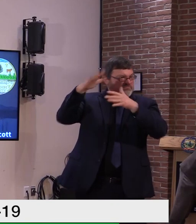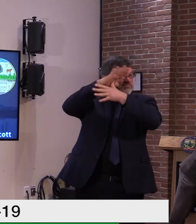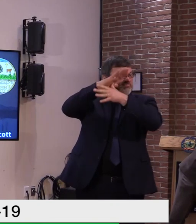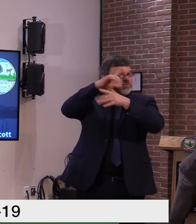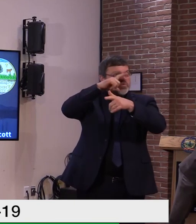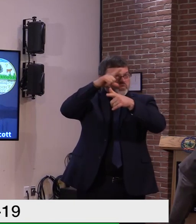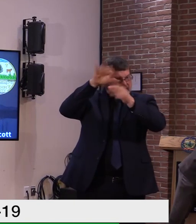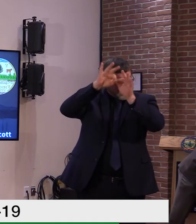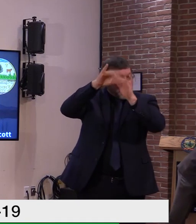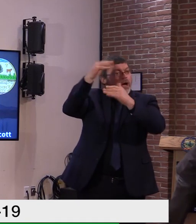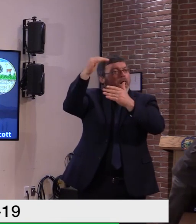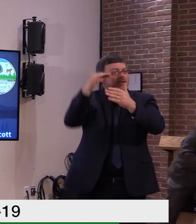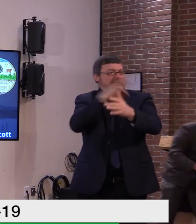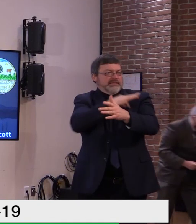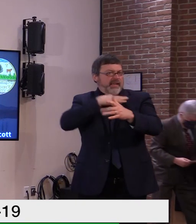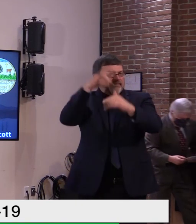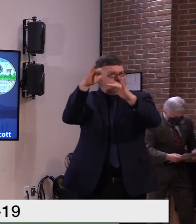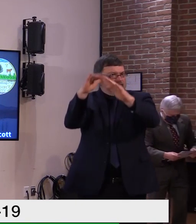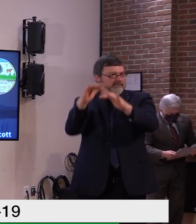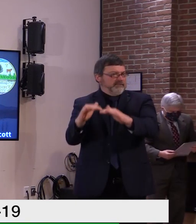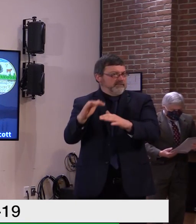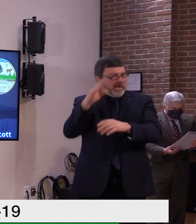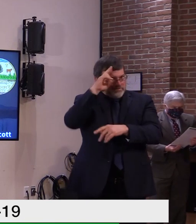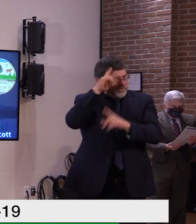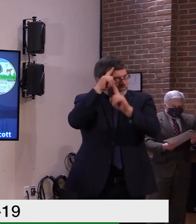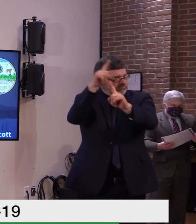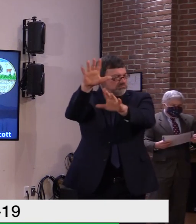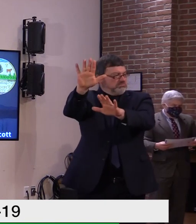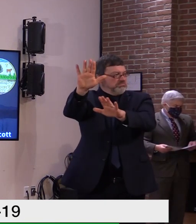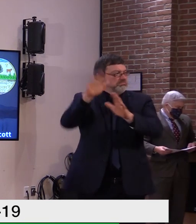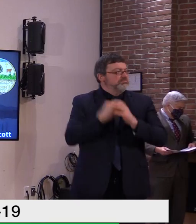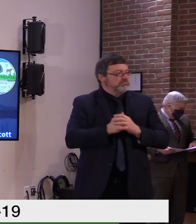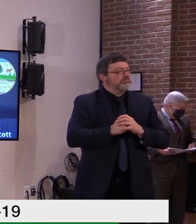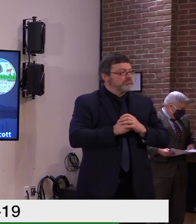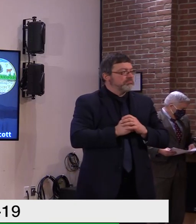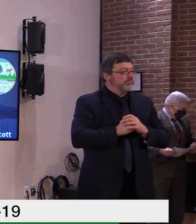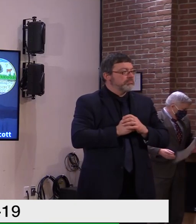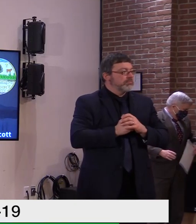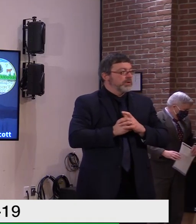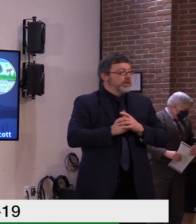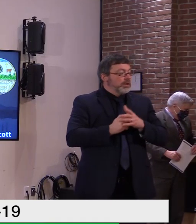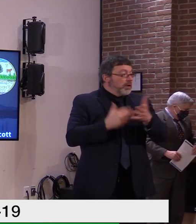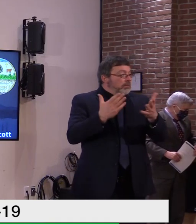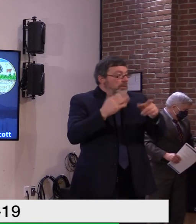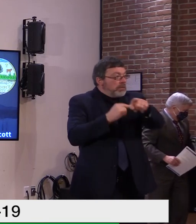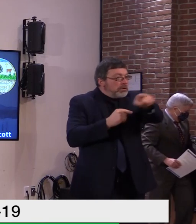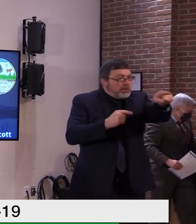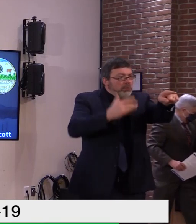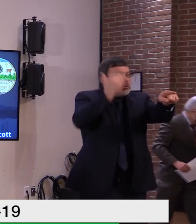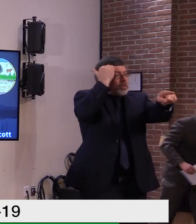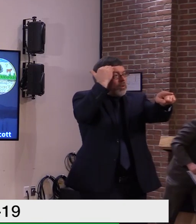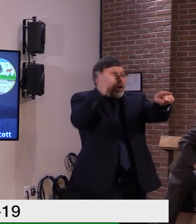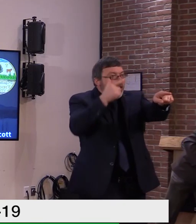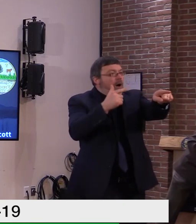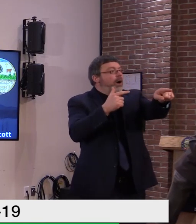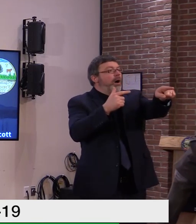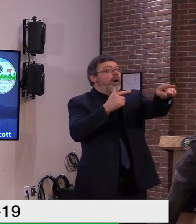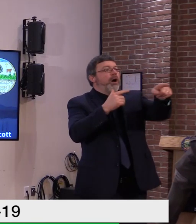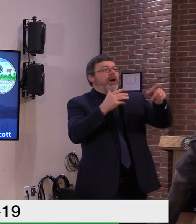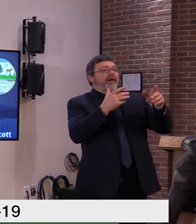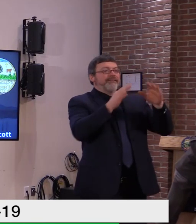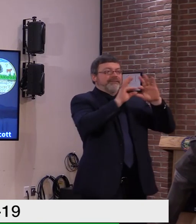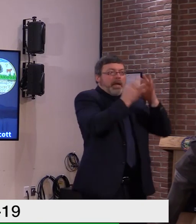to be accelerated. We may even know some of the people vaccinated already, whether they're relatives in long-term